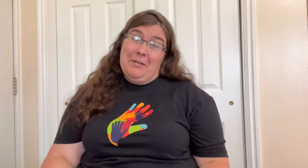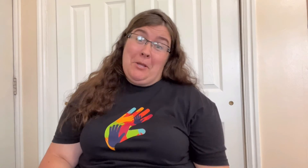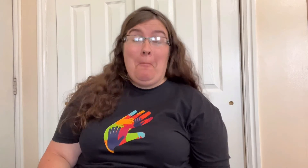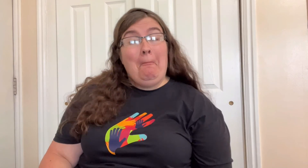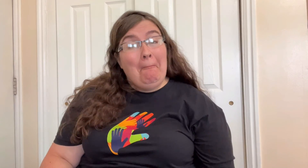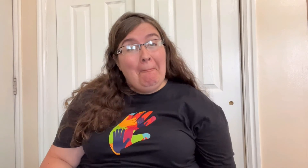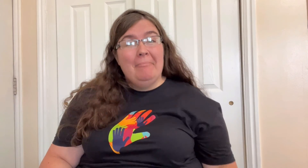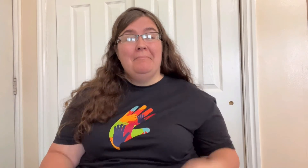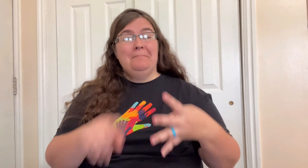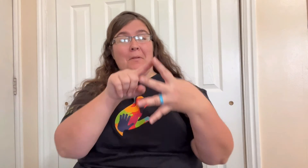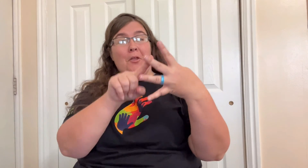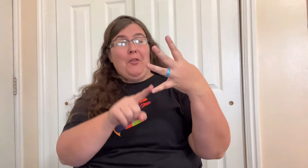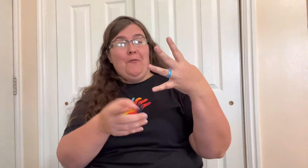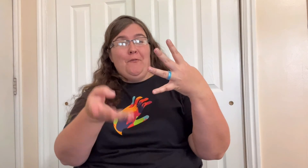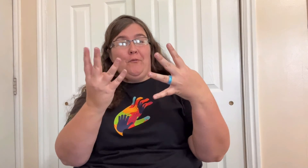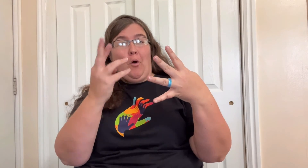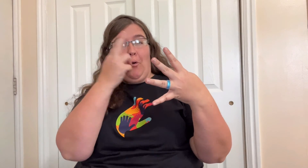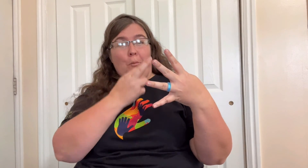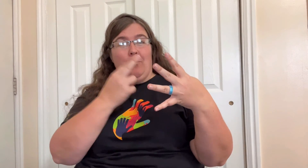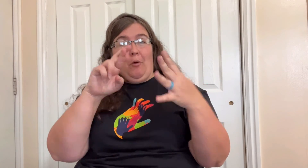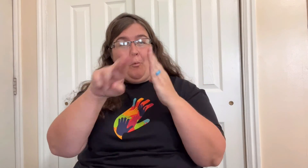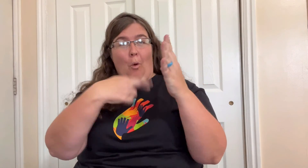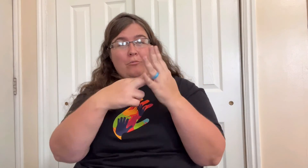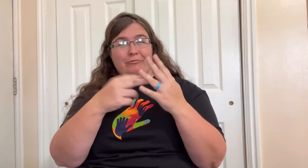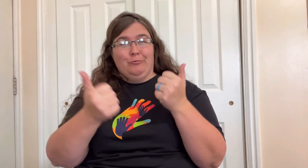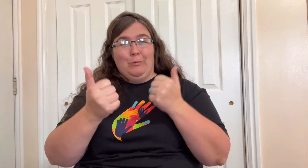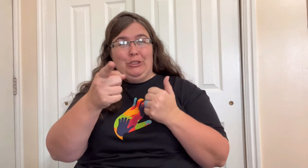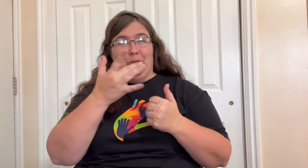So, of the 4 roles, which do you prefer?